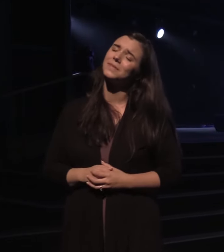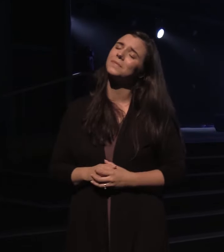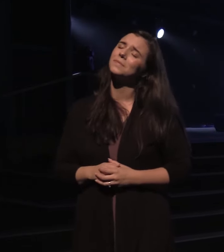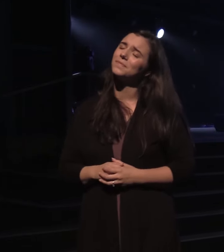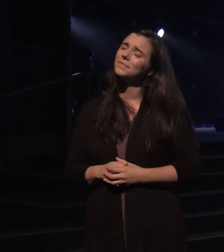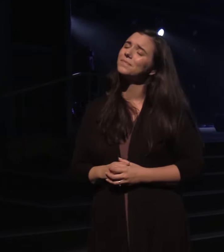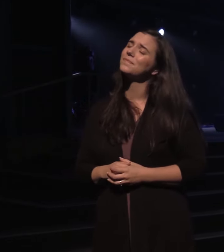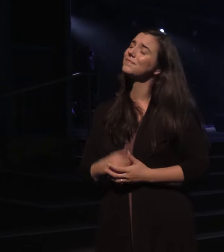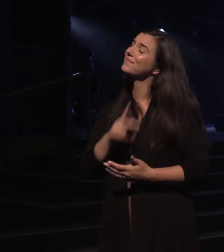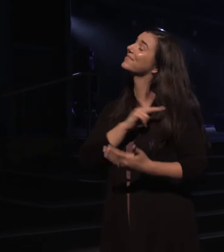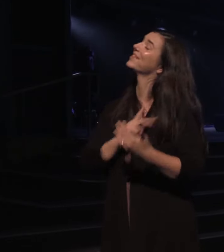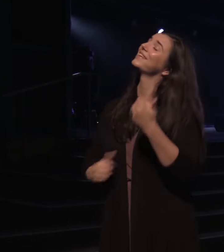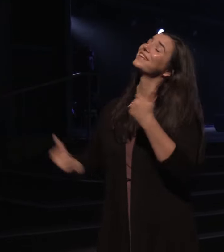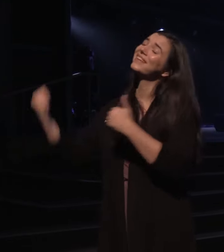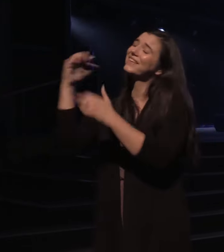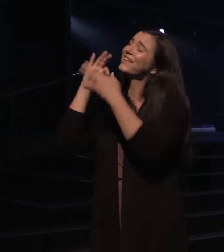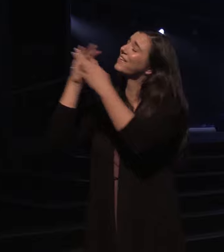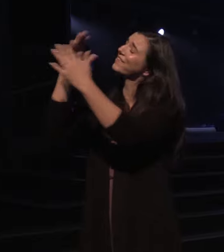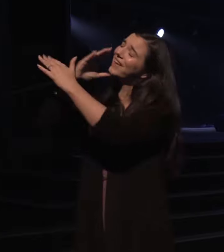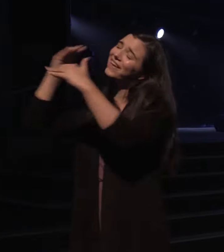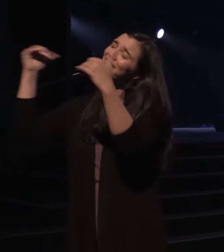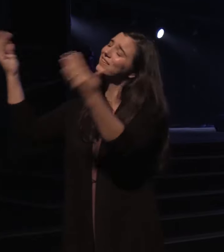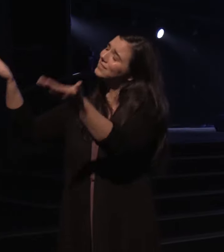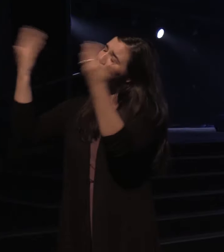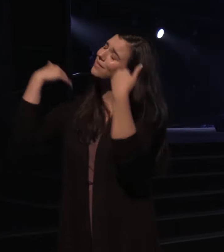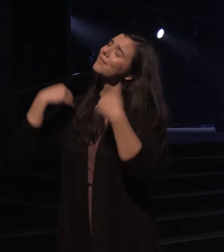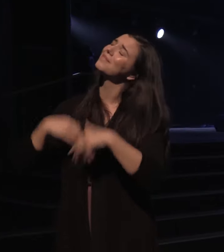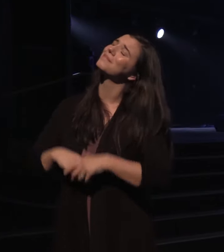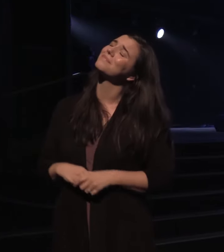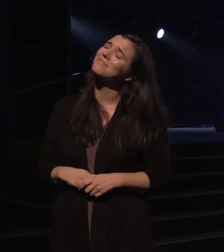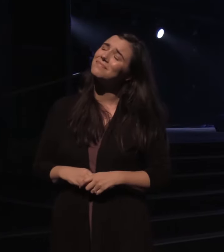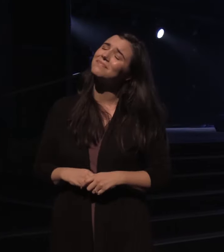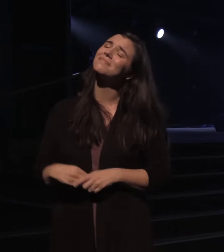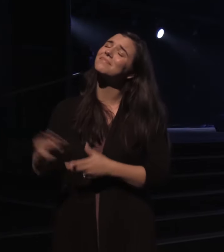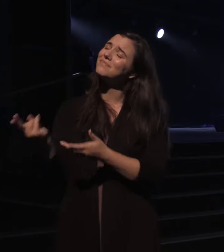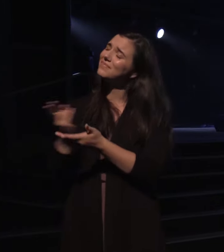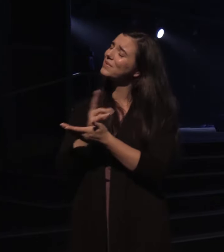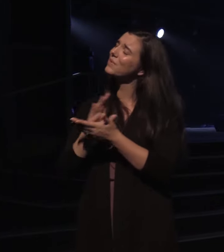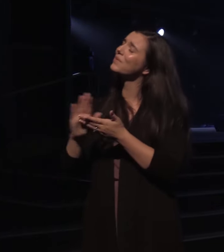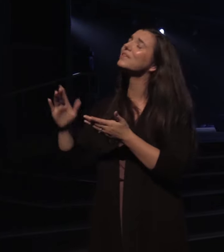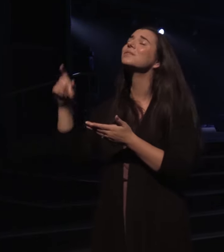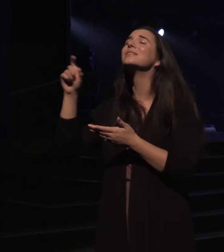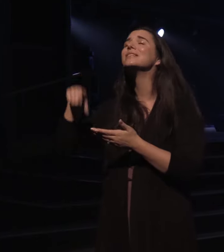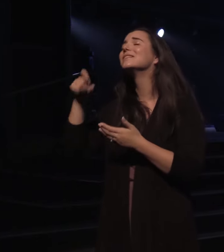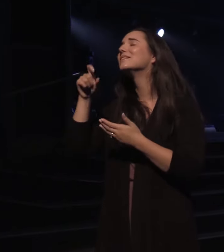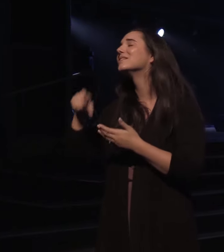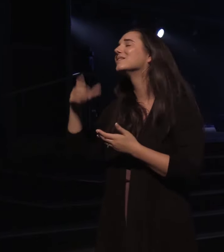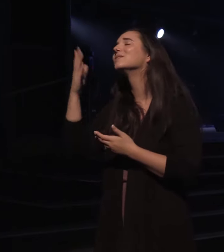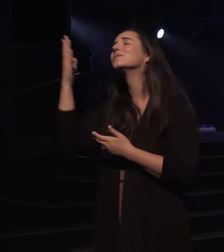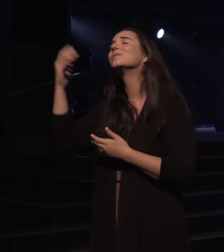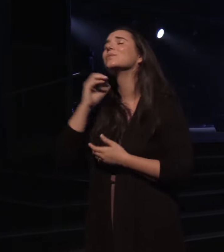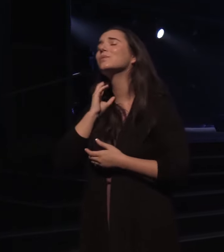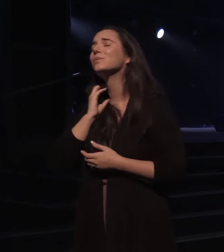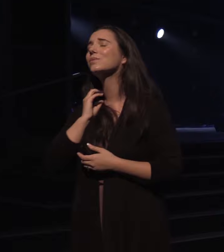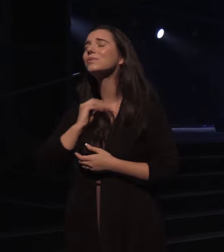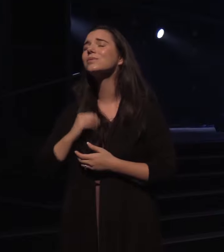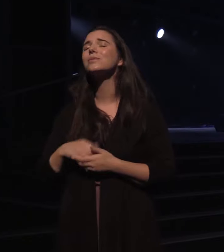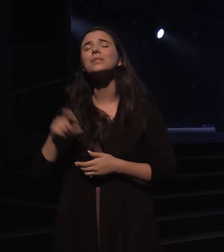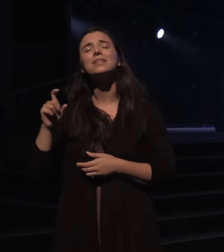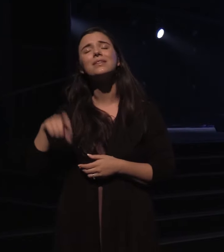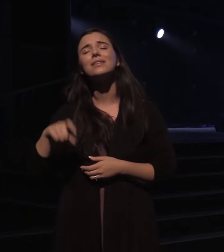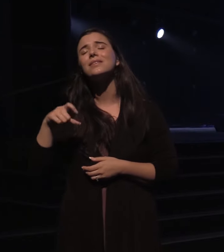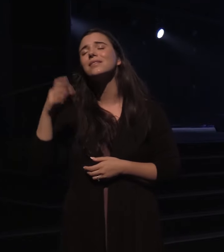place. King of heaven, come. Oh, we need you.